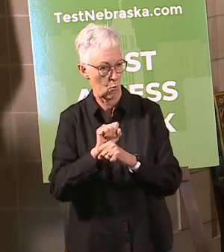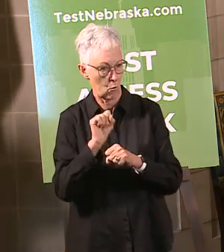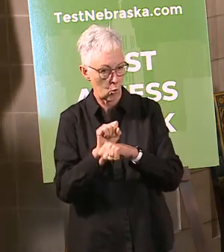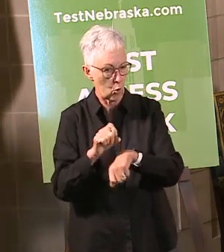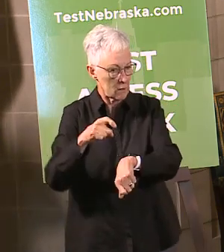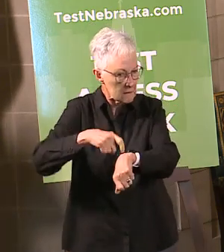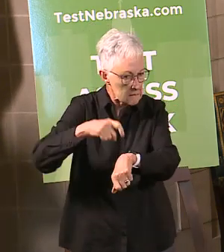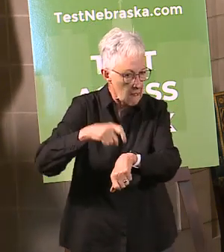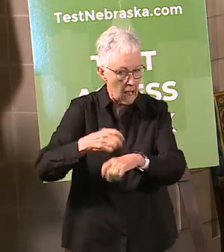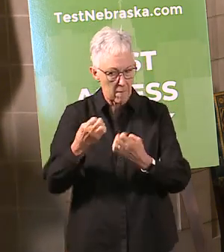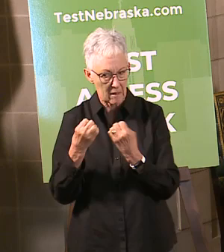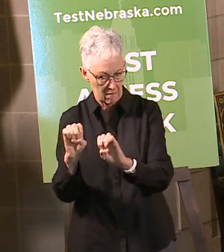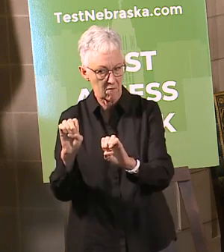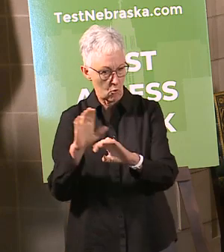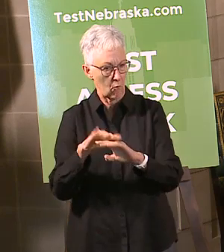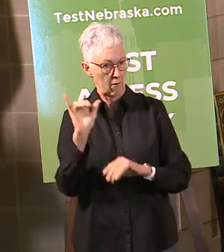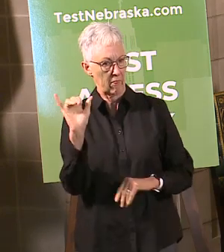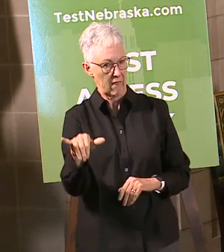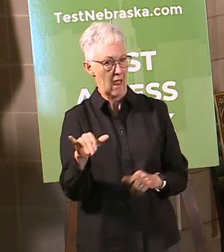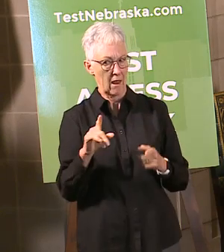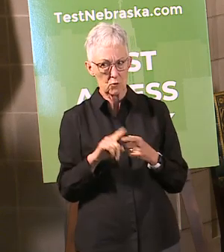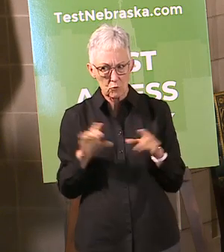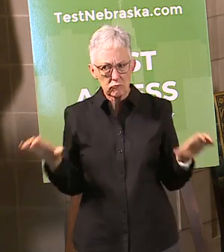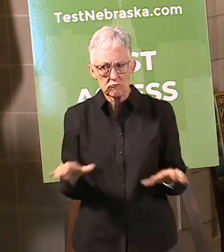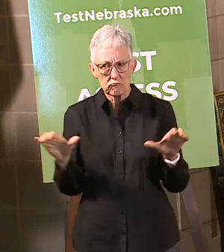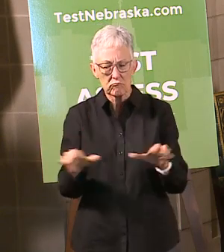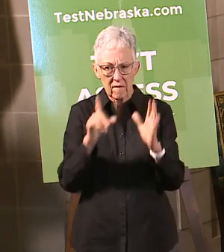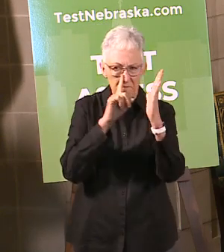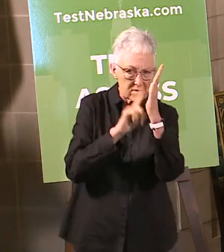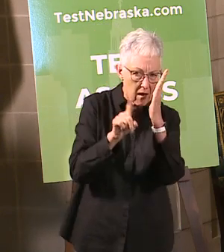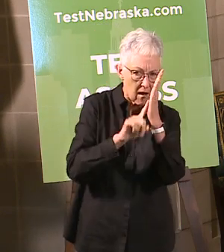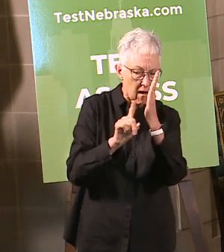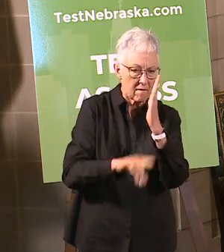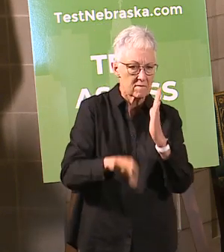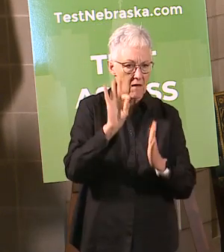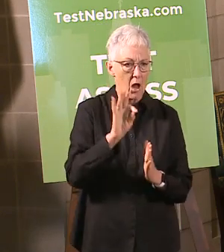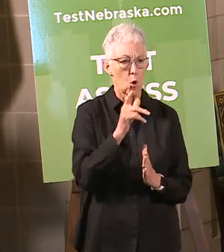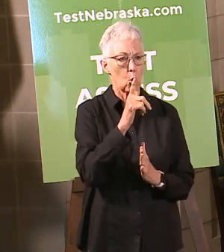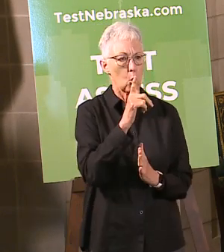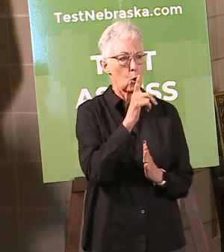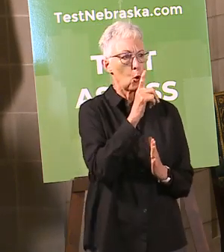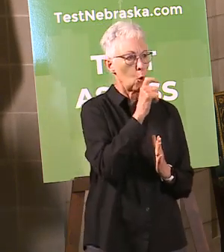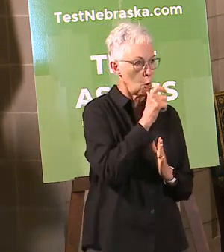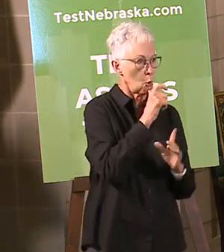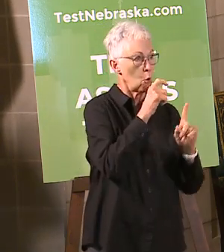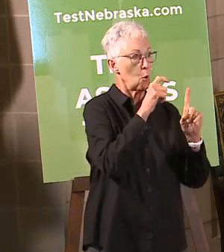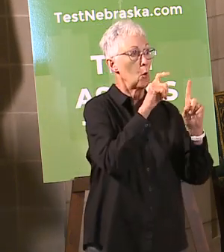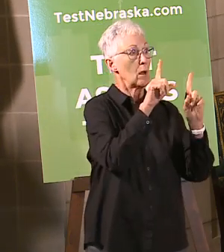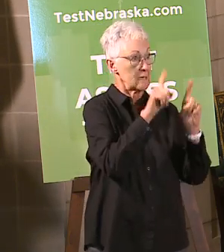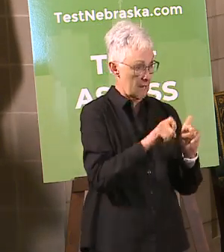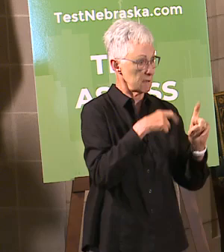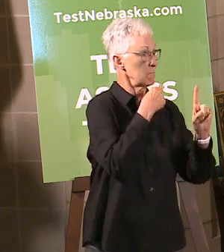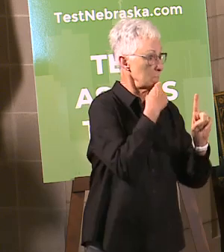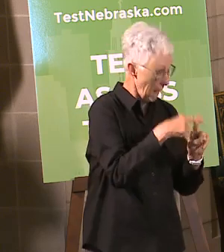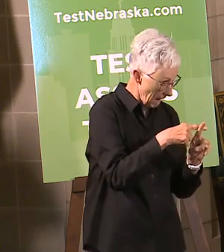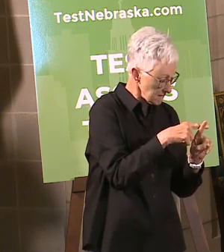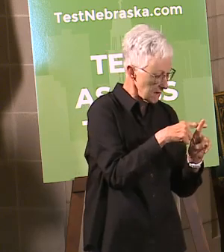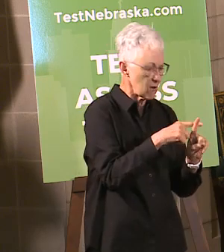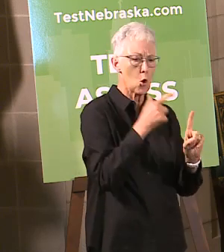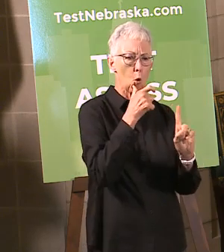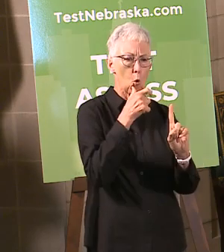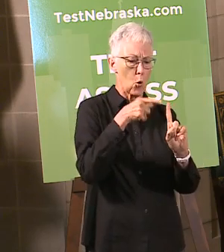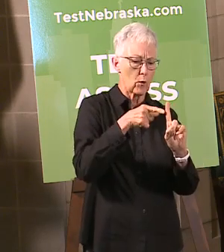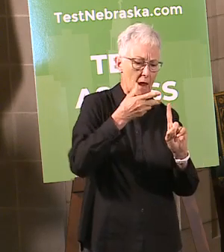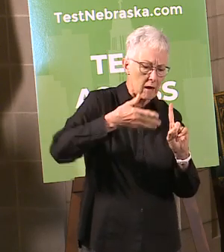it's just kind of ludicrous what the senators are asking for. I don't understand why they don't want more testing here in the state. We found a way to be able to do it. They should be happy that we're doing more